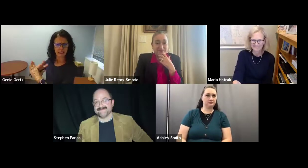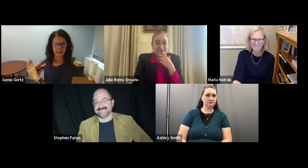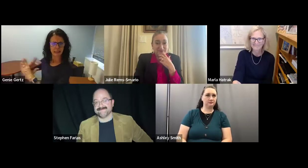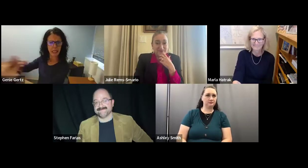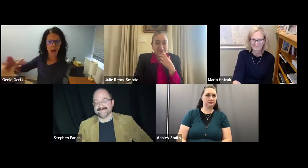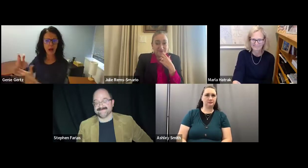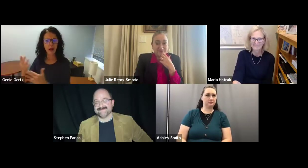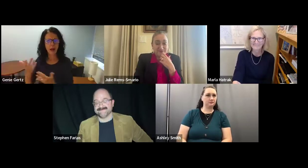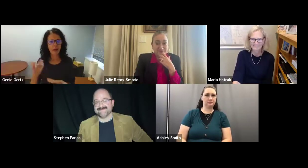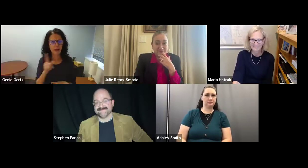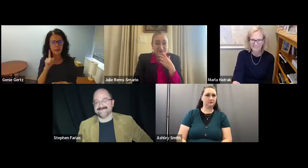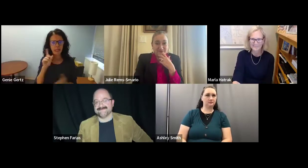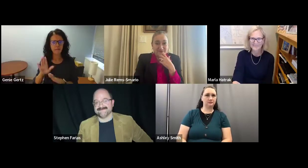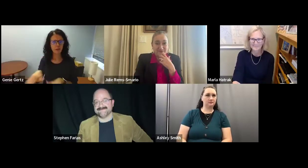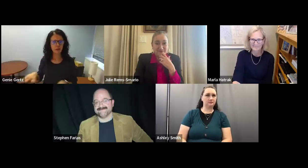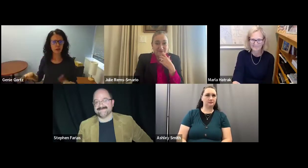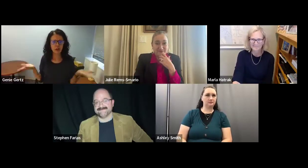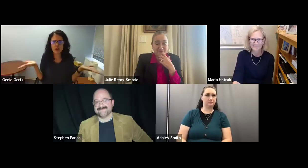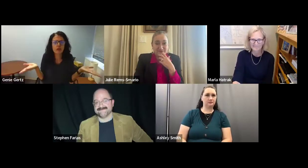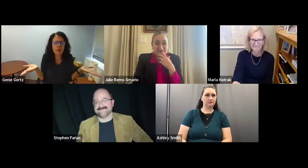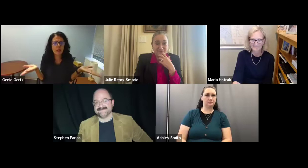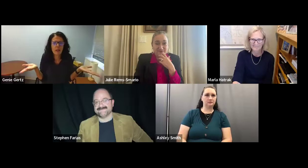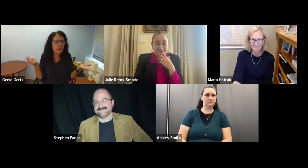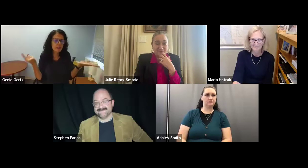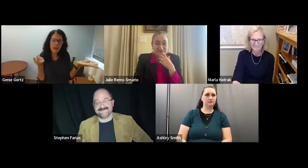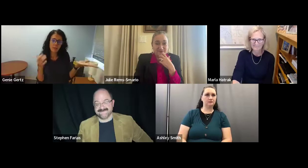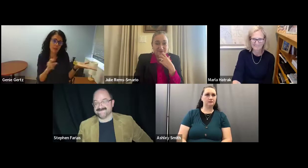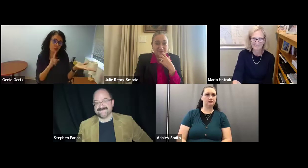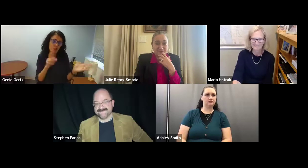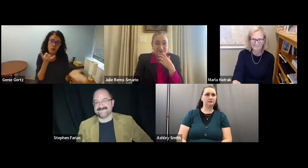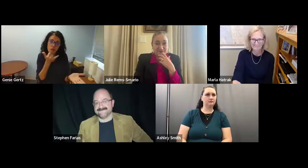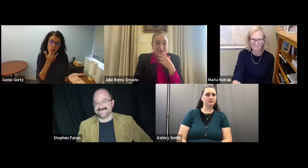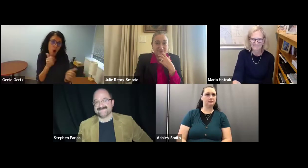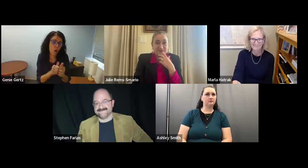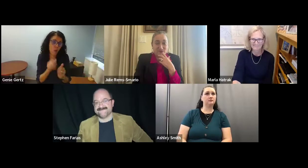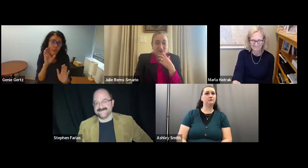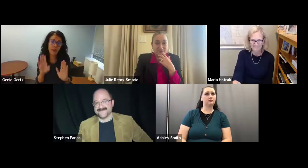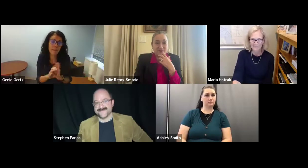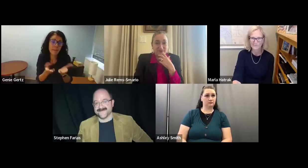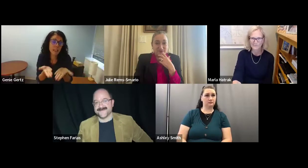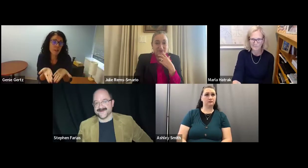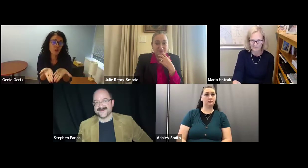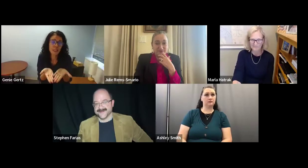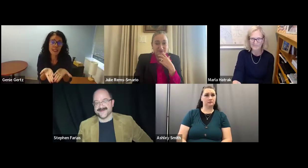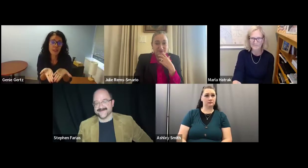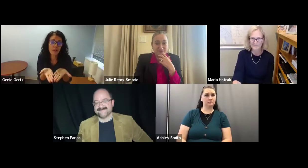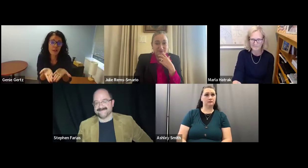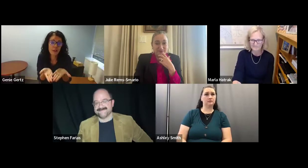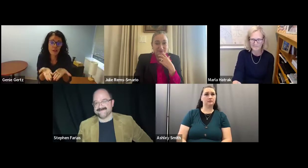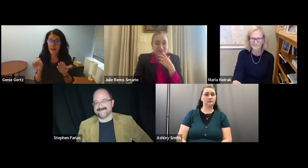hearing. And we're like blocking the deaf people who sign. We're blocking deaf children. You know, they're telling babies can go ahead and learn sign language,